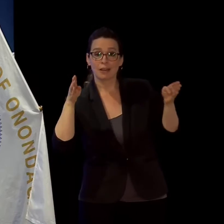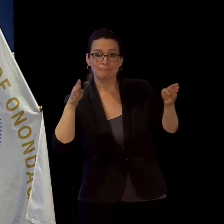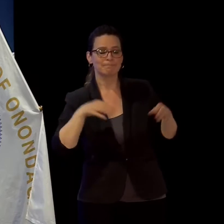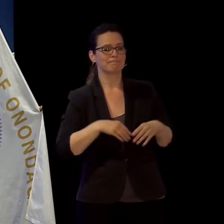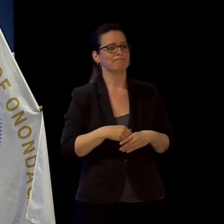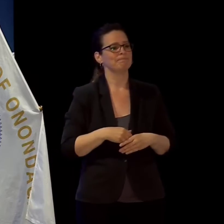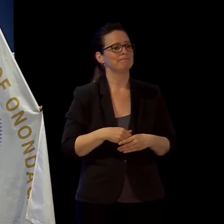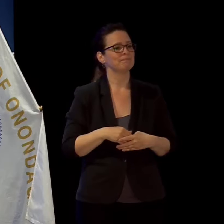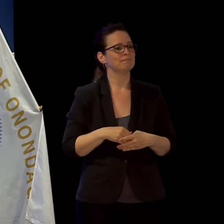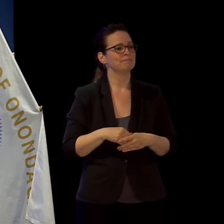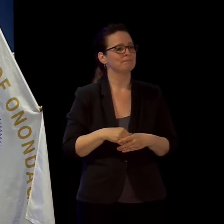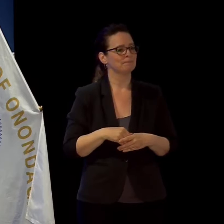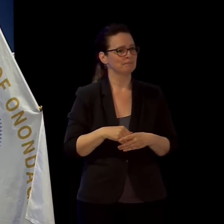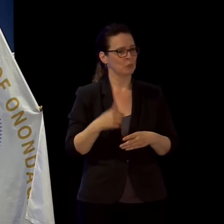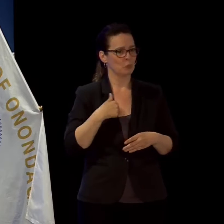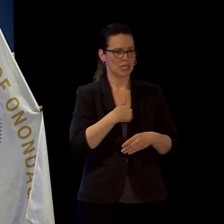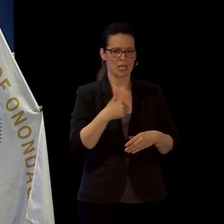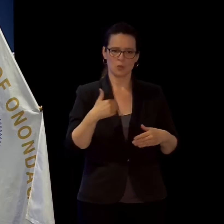some work to do here.